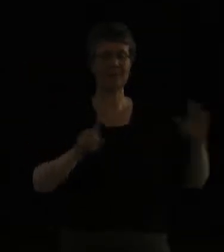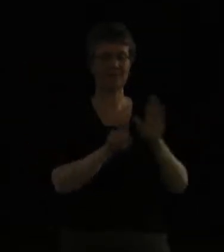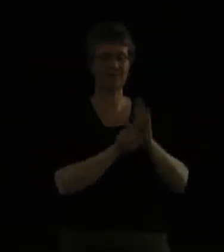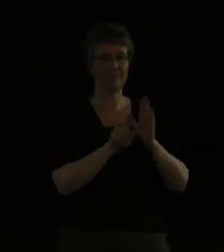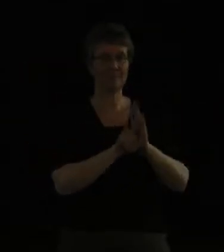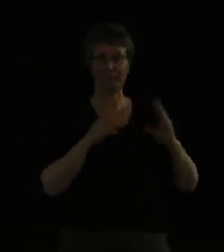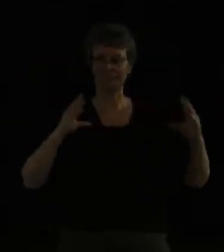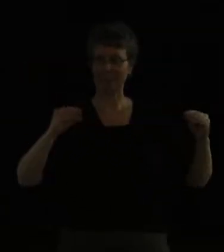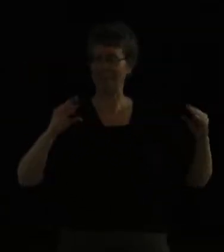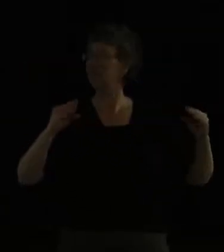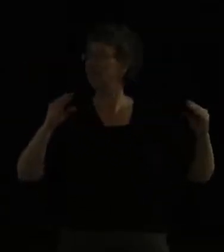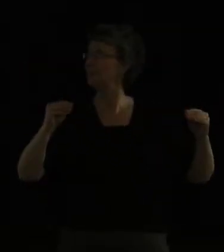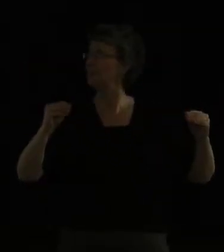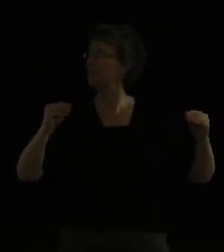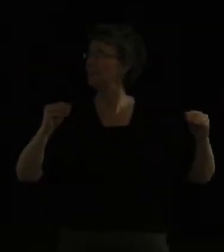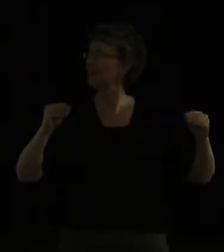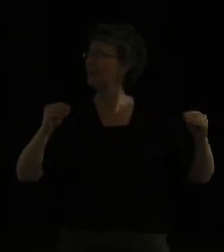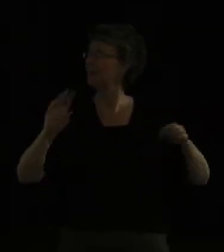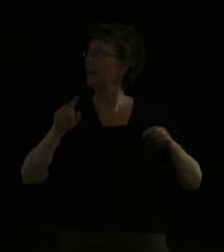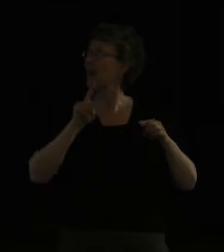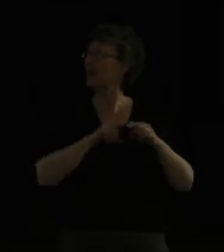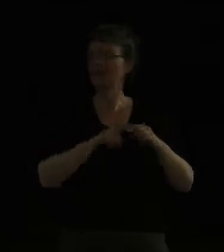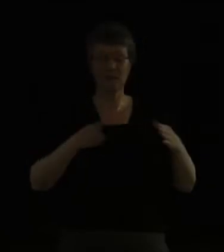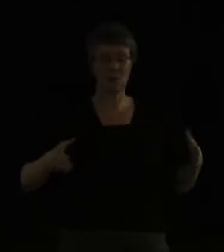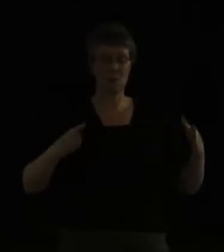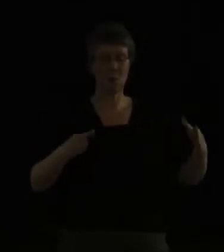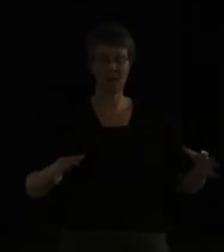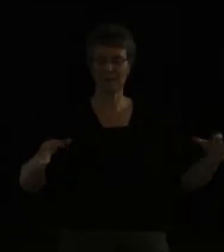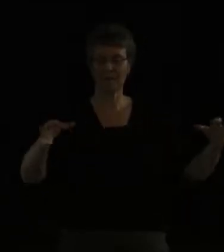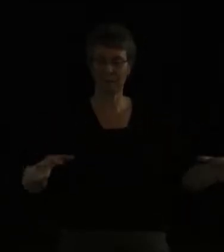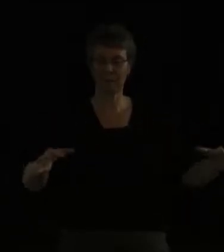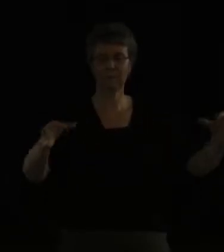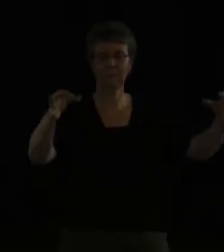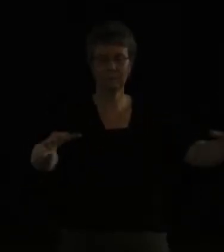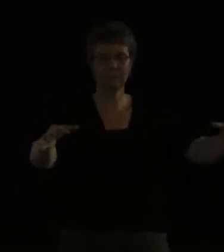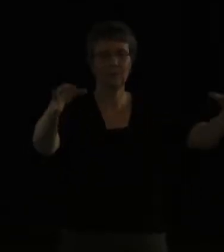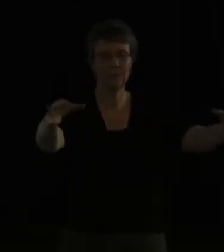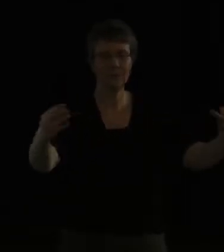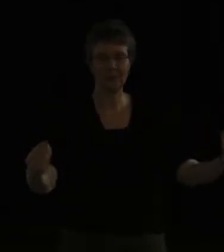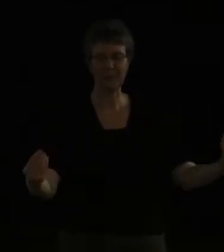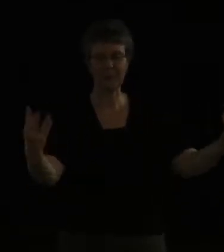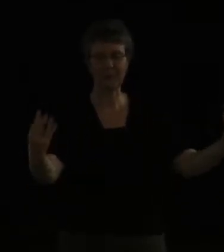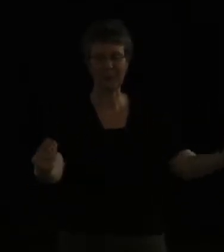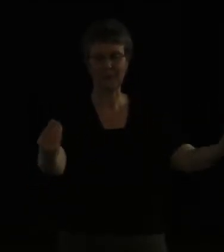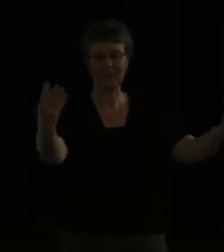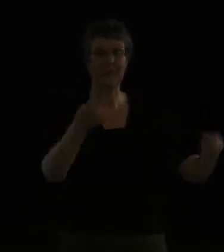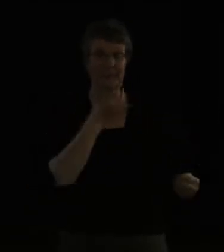there's little circles in the roadway, and they light up. And the intersection, or that pathway, is actually raised, so